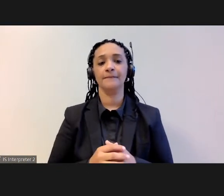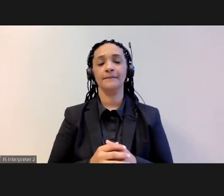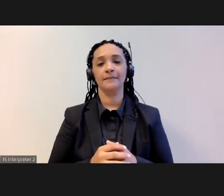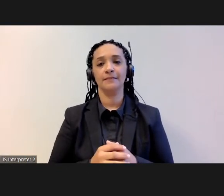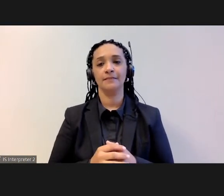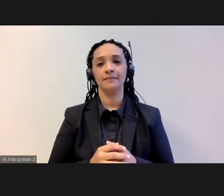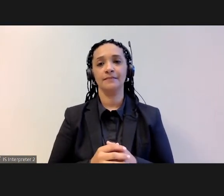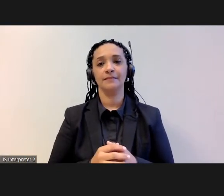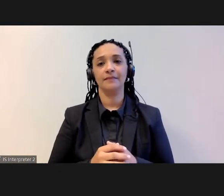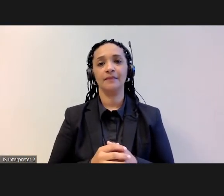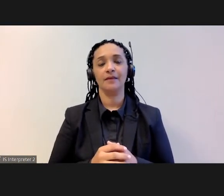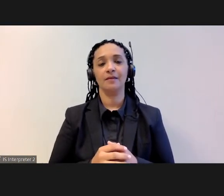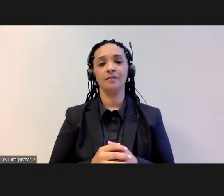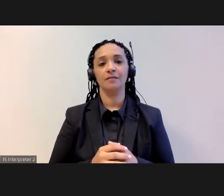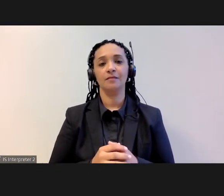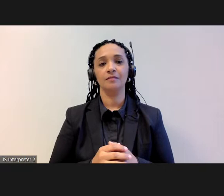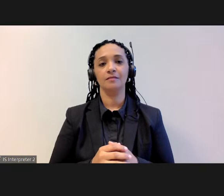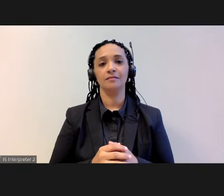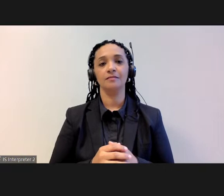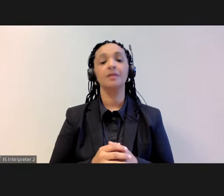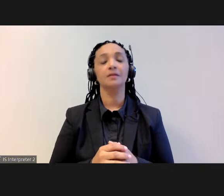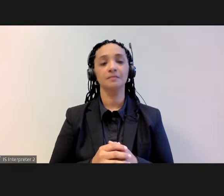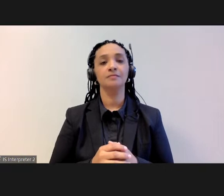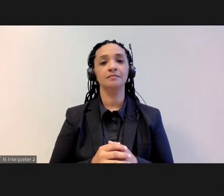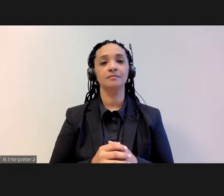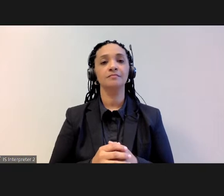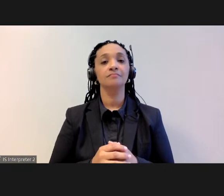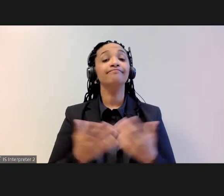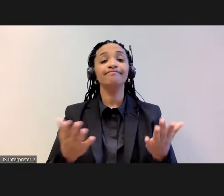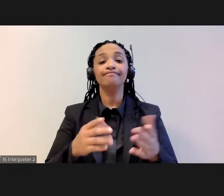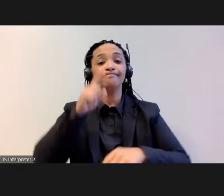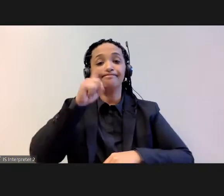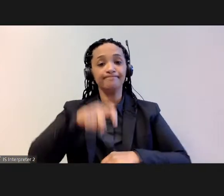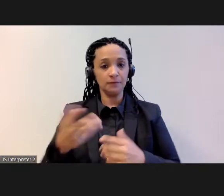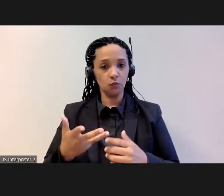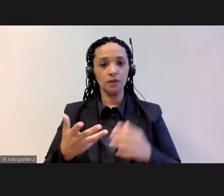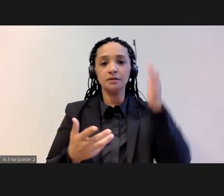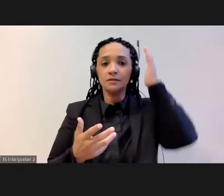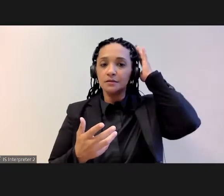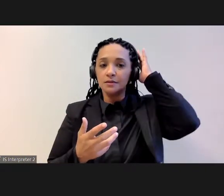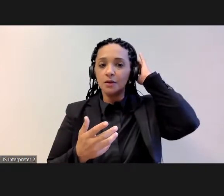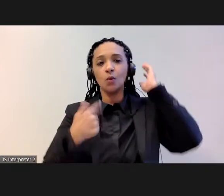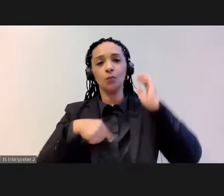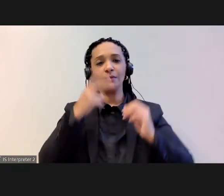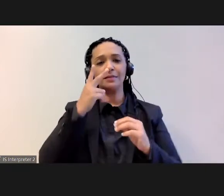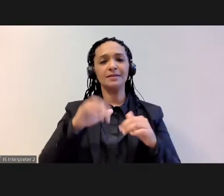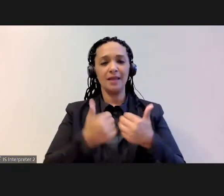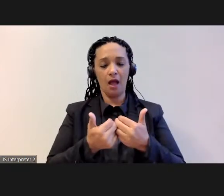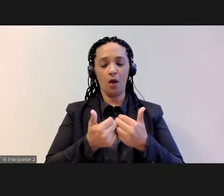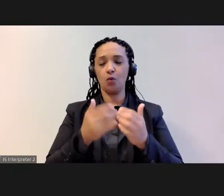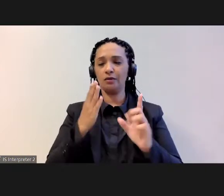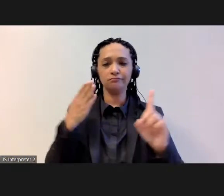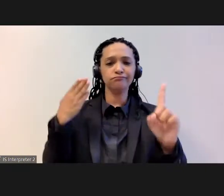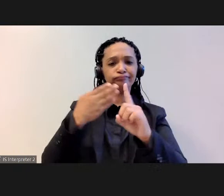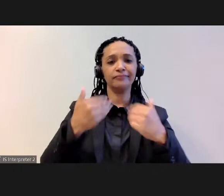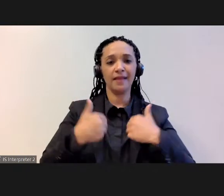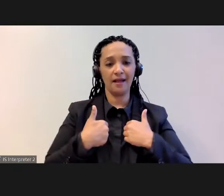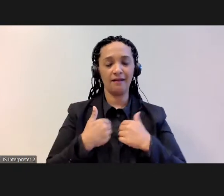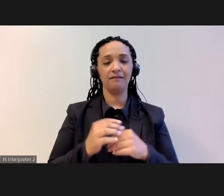the country level. And again, this also requires us to be more intentional in terms of how we collaborate and